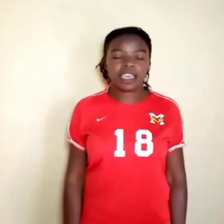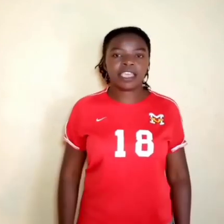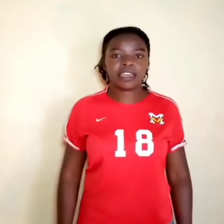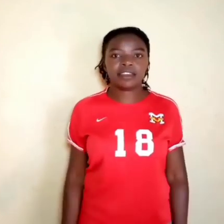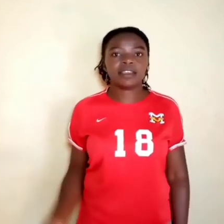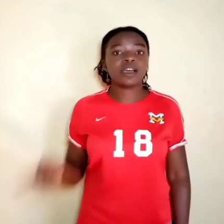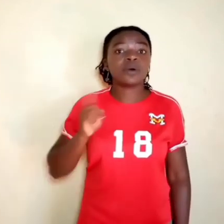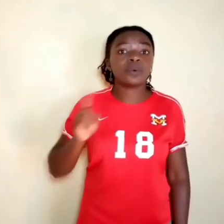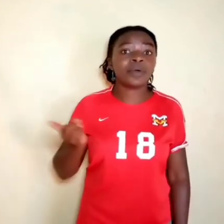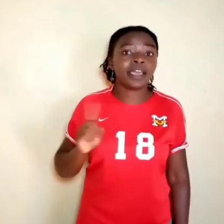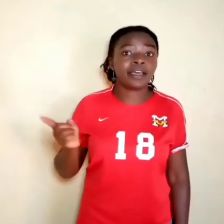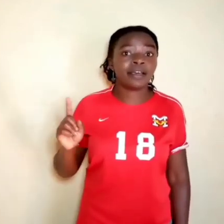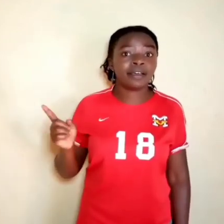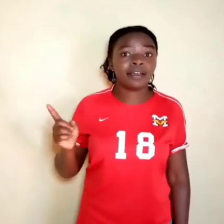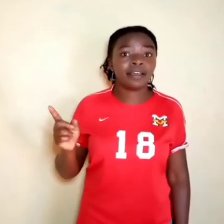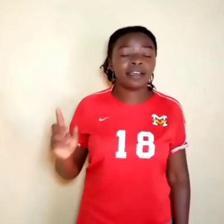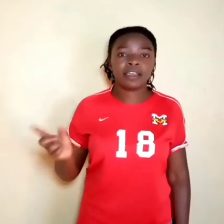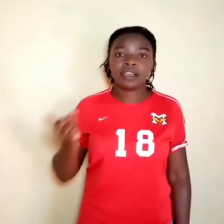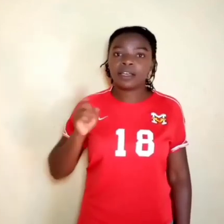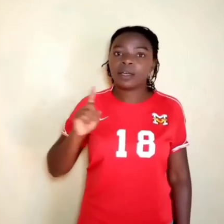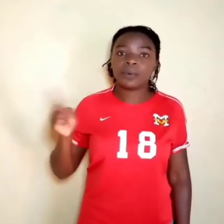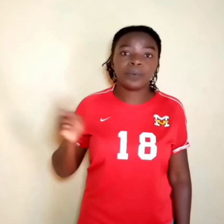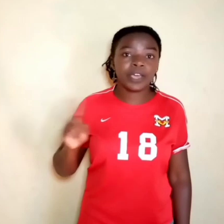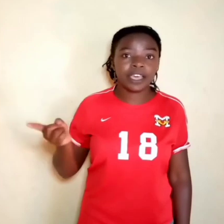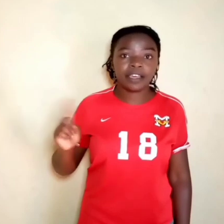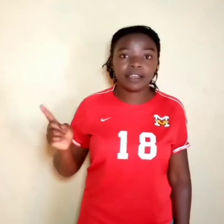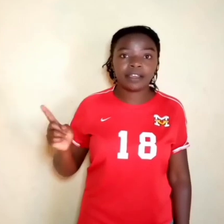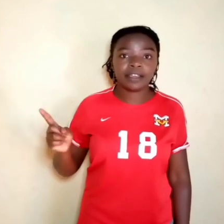And where. Where.